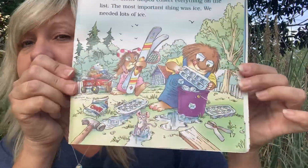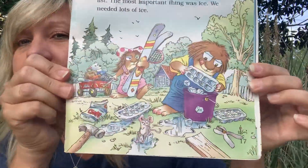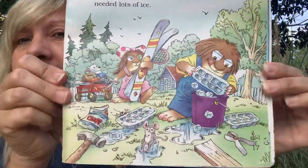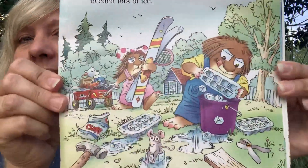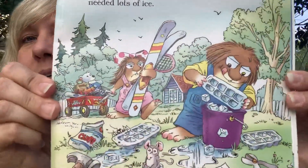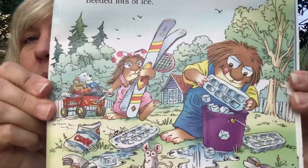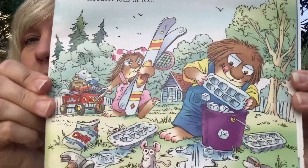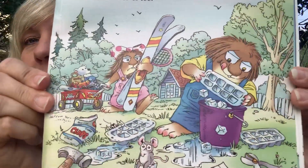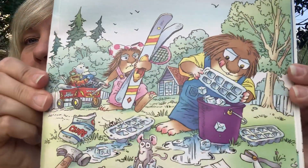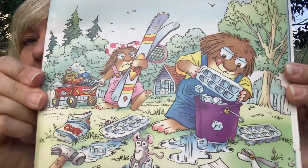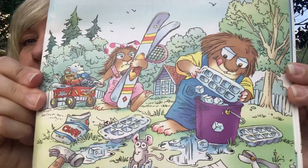ice. Oh boy.